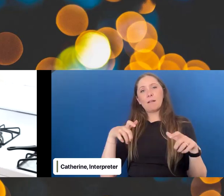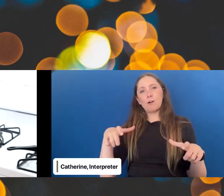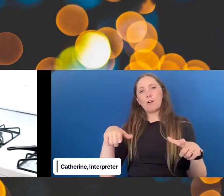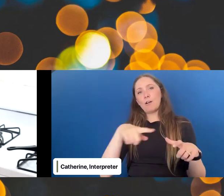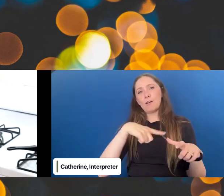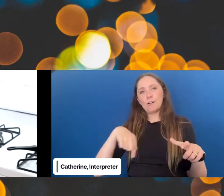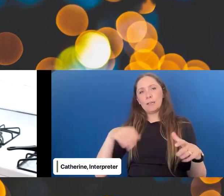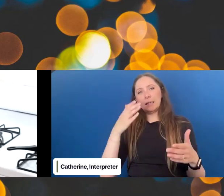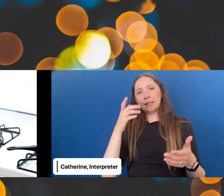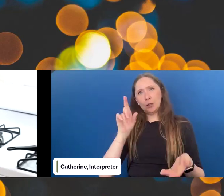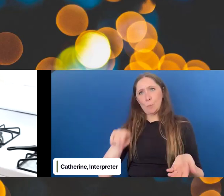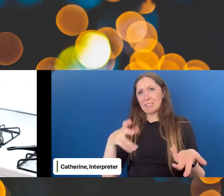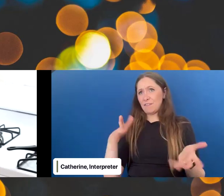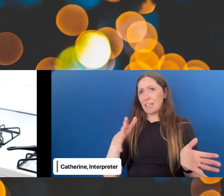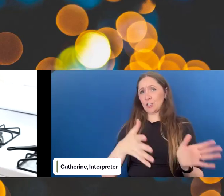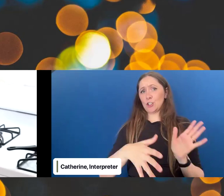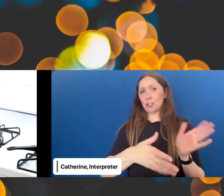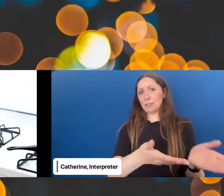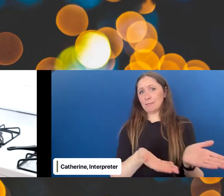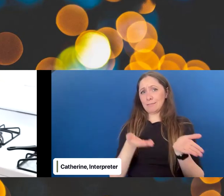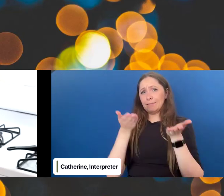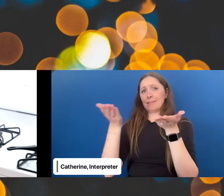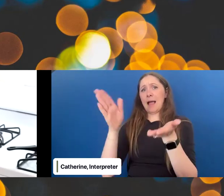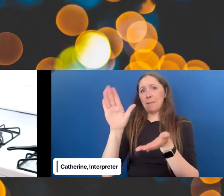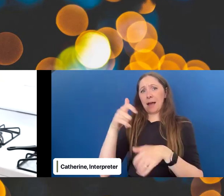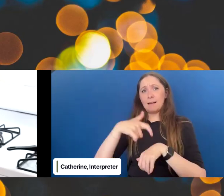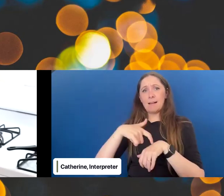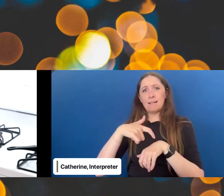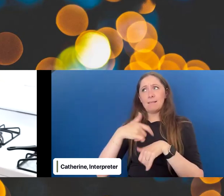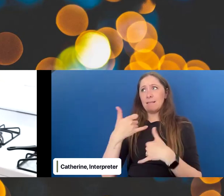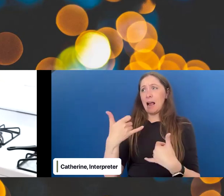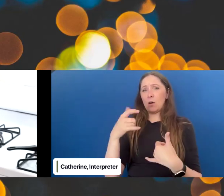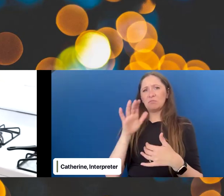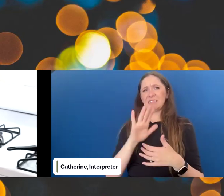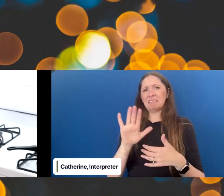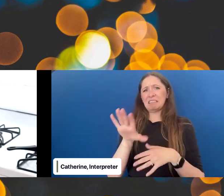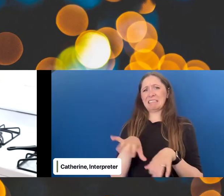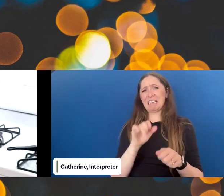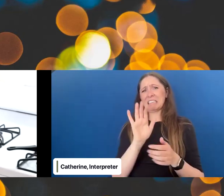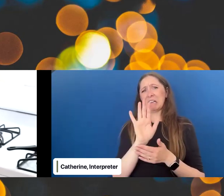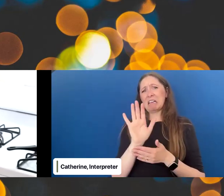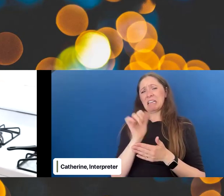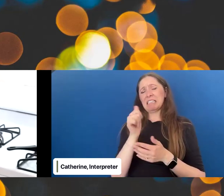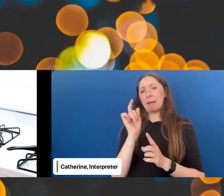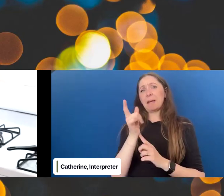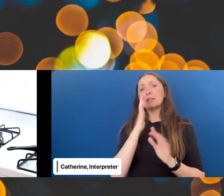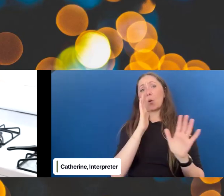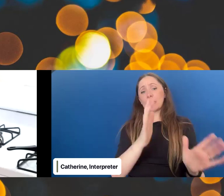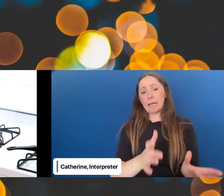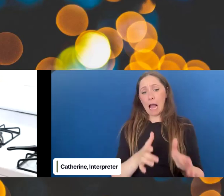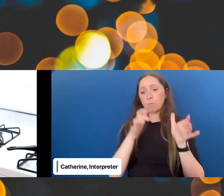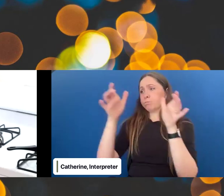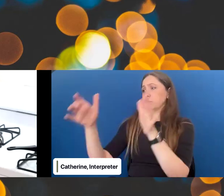you must have removed it by now because it should be about 10 minutes, and you want to get it out, set it aside to cool. All